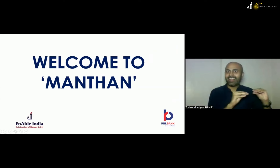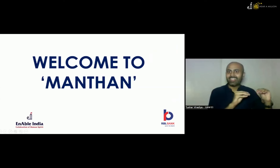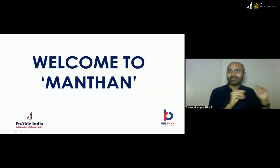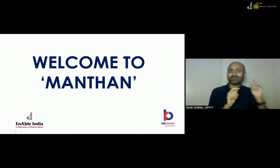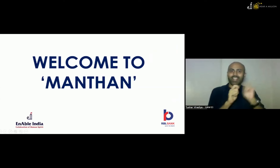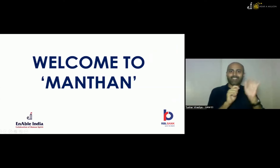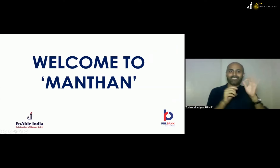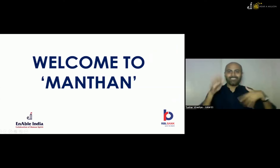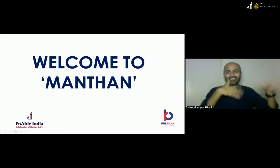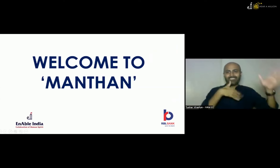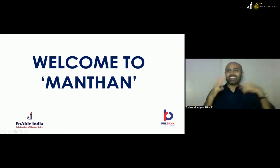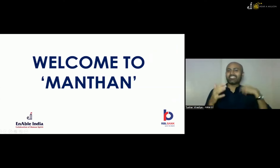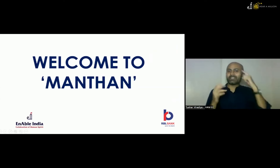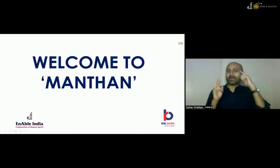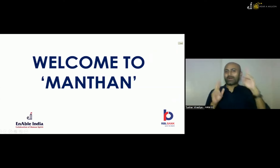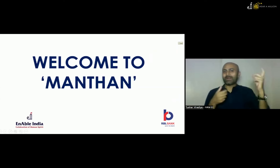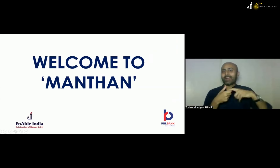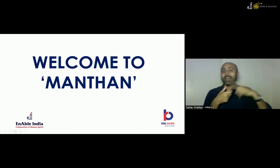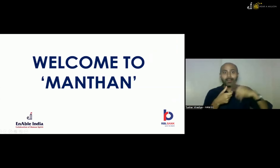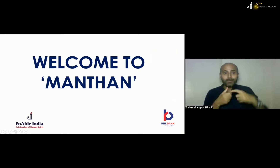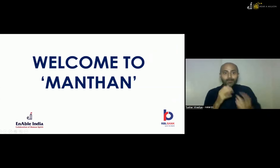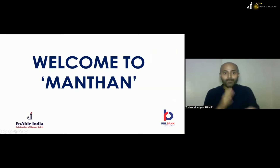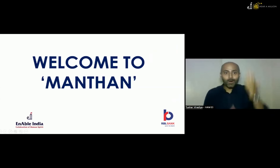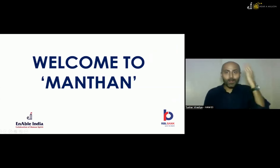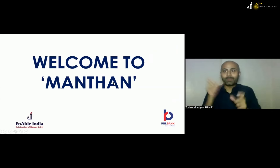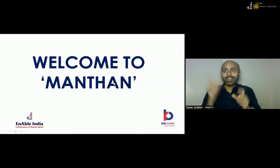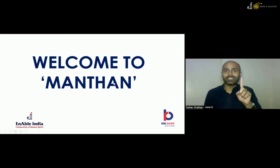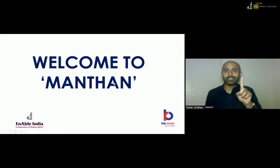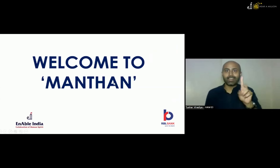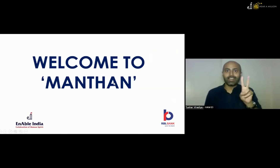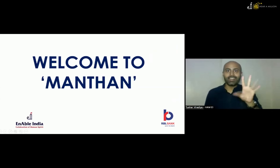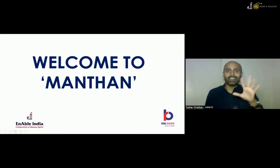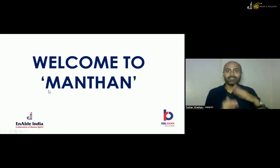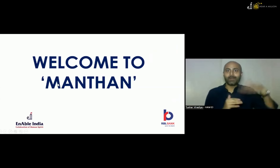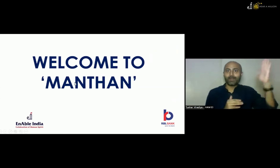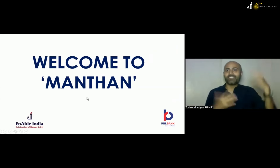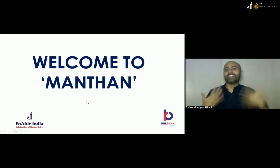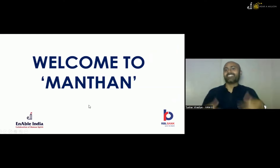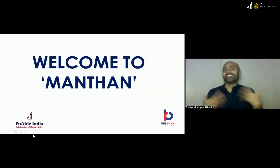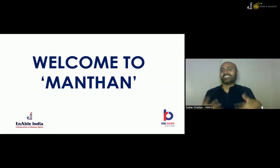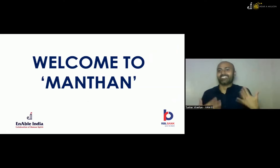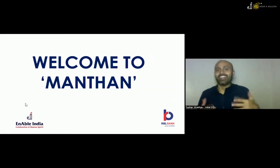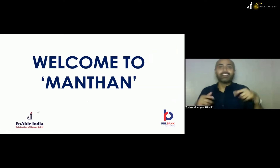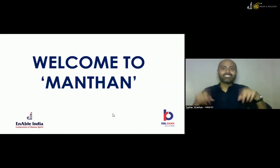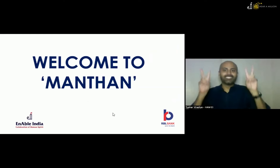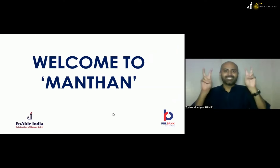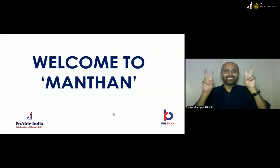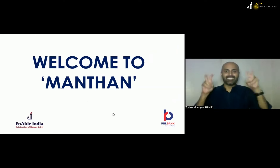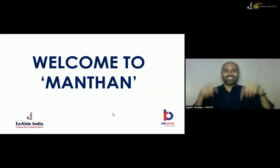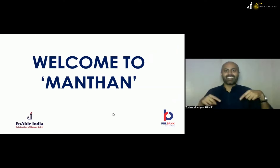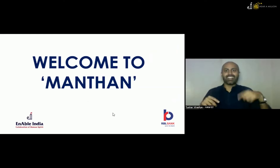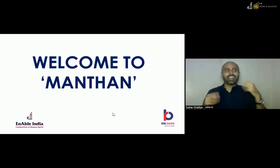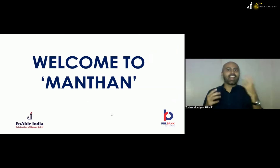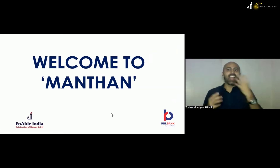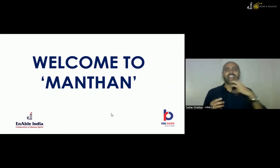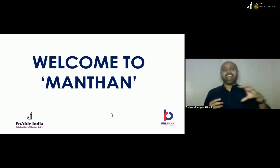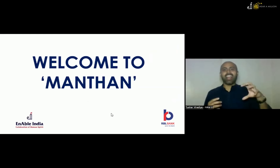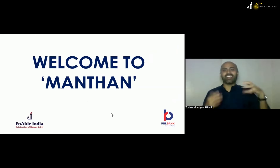So I hope the COVID cases are reducing and I thought that people might not join, but that's